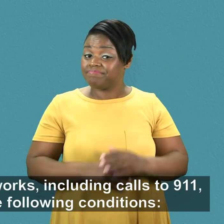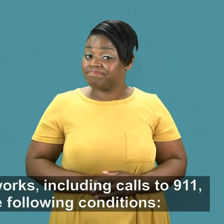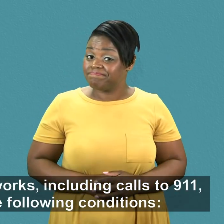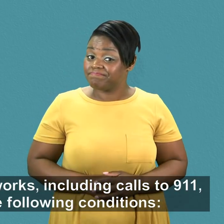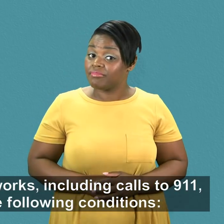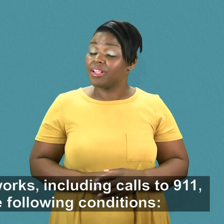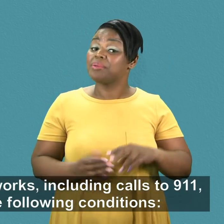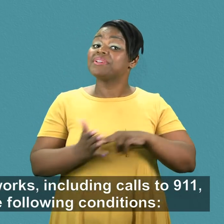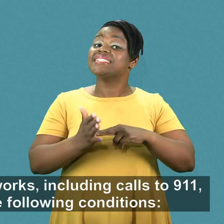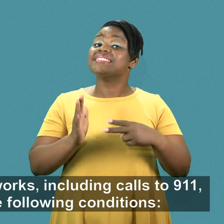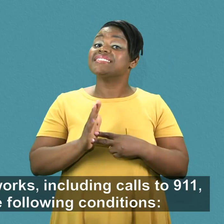911